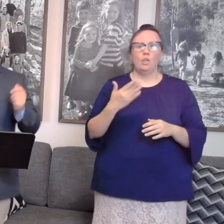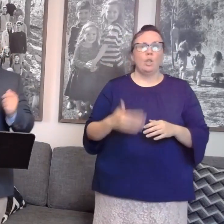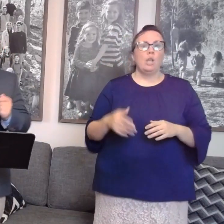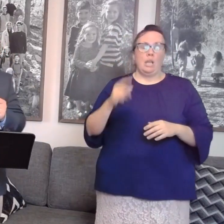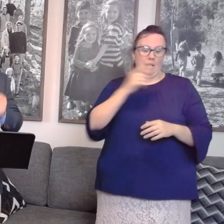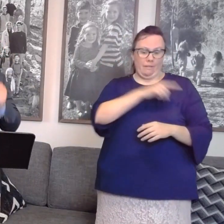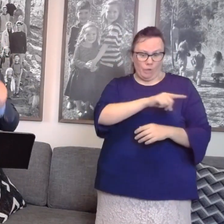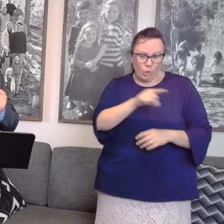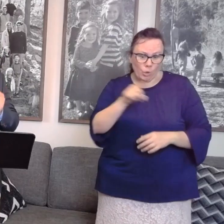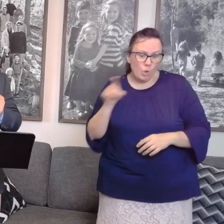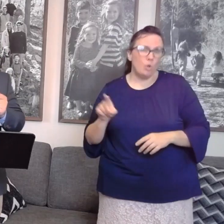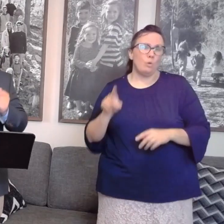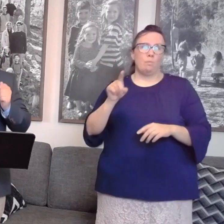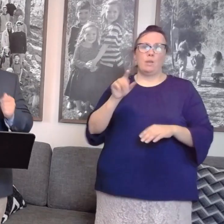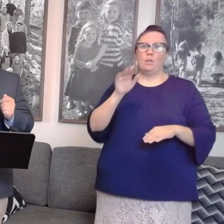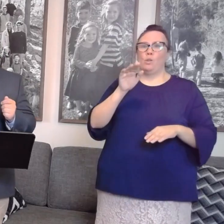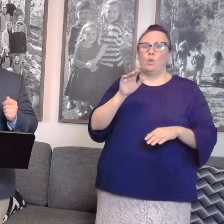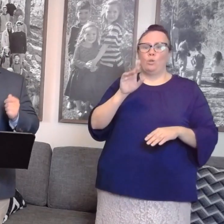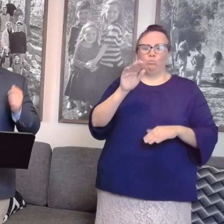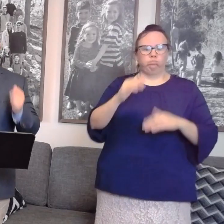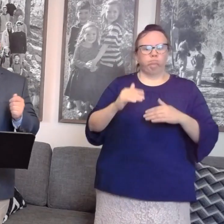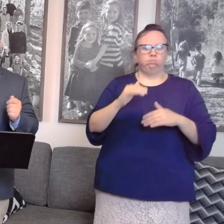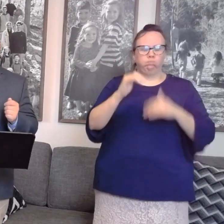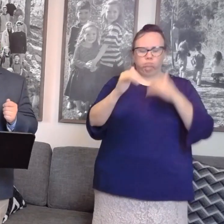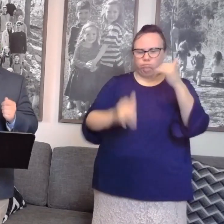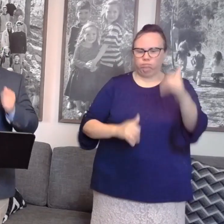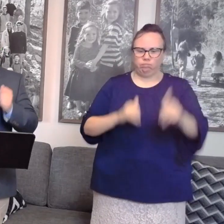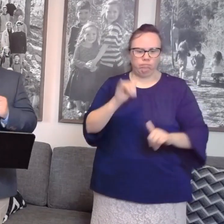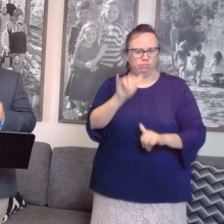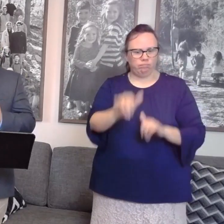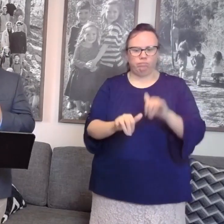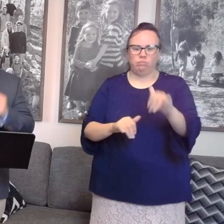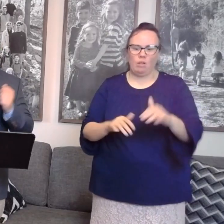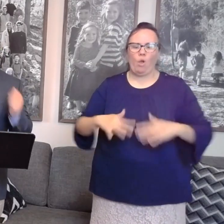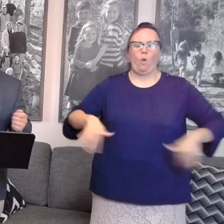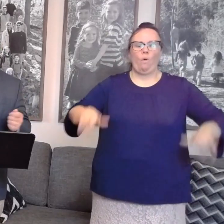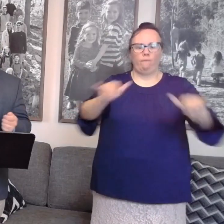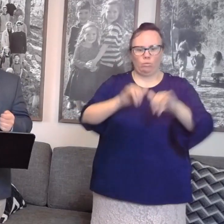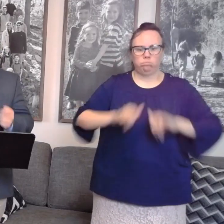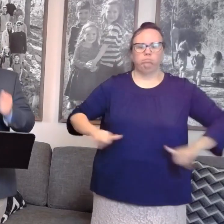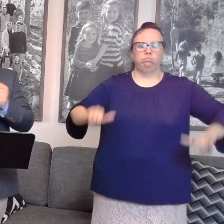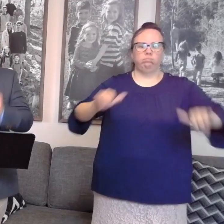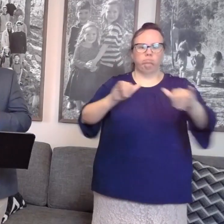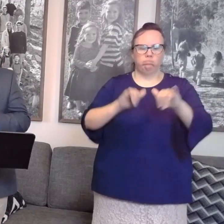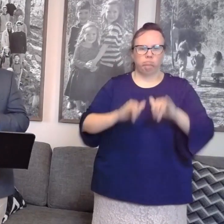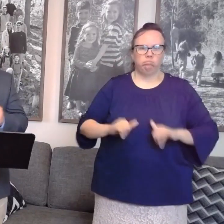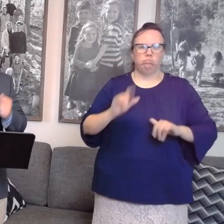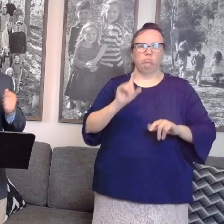If you've been walking the same old road for miles and miles,